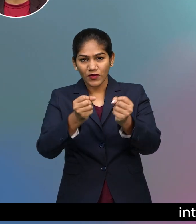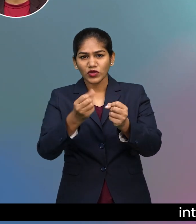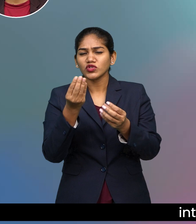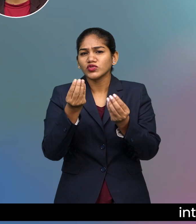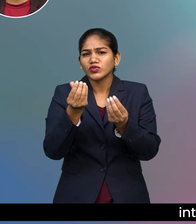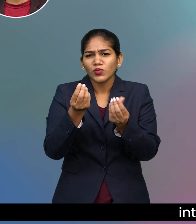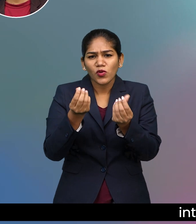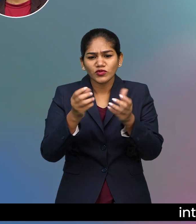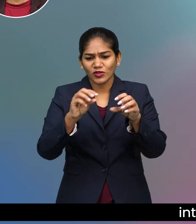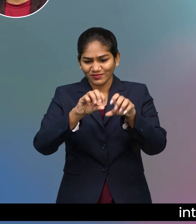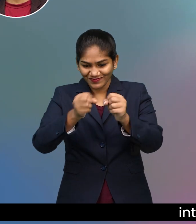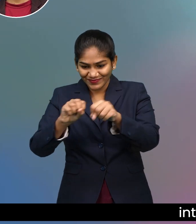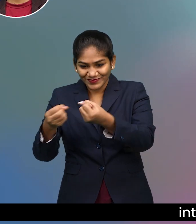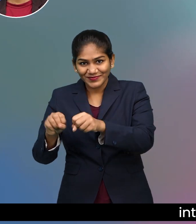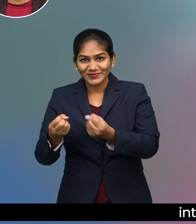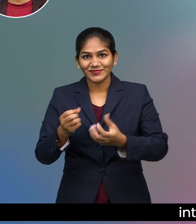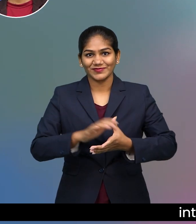pieces.